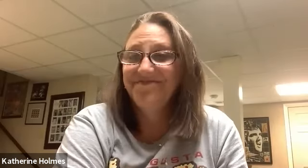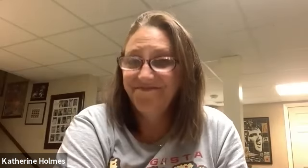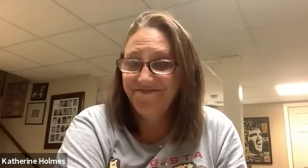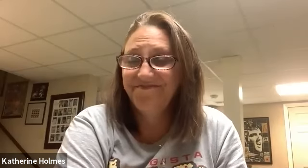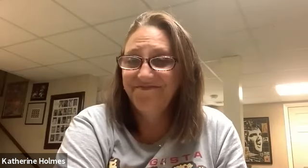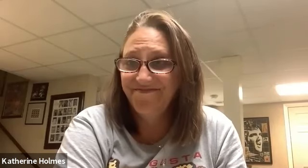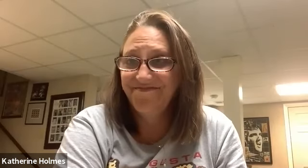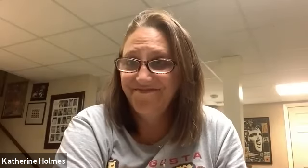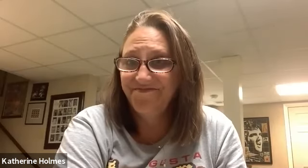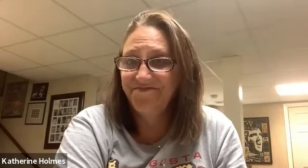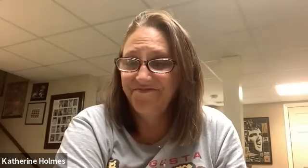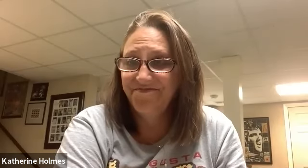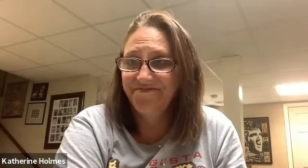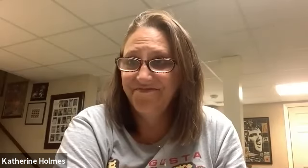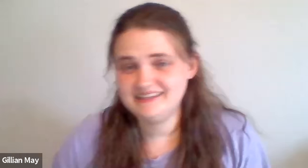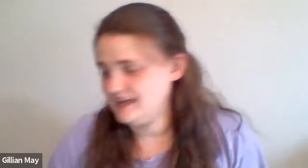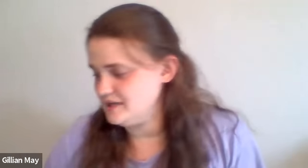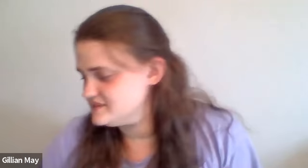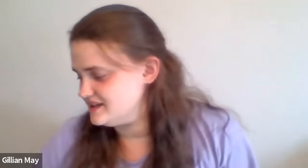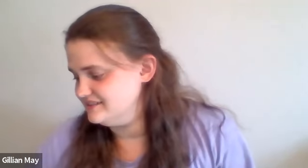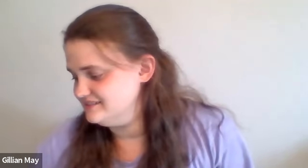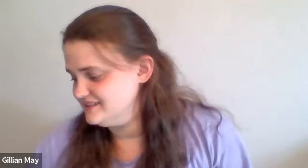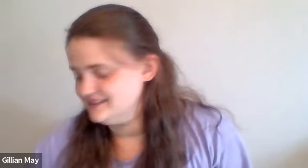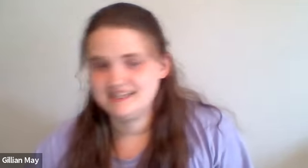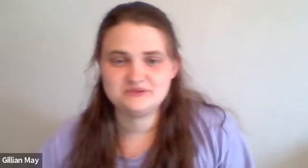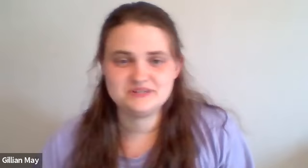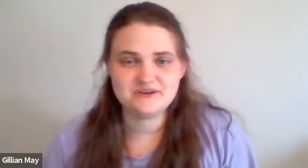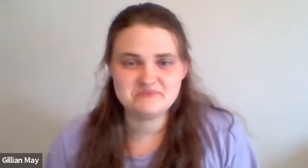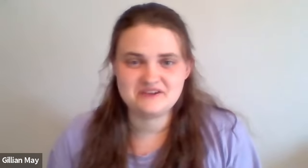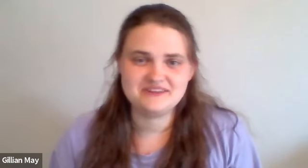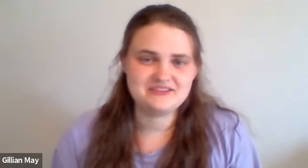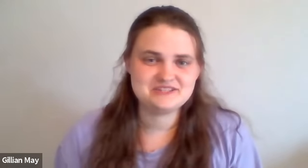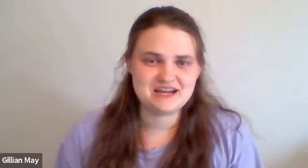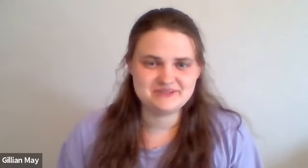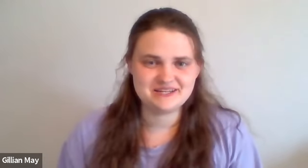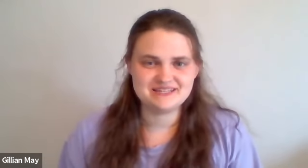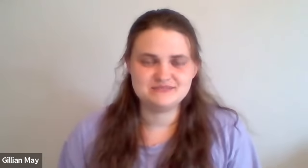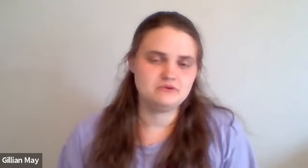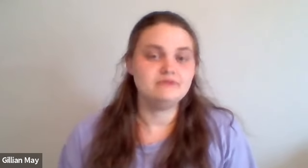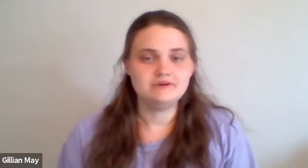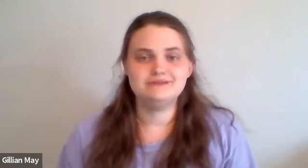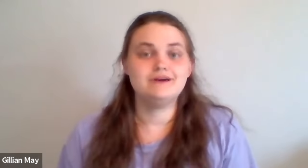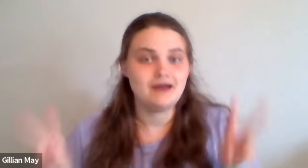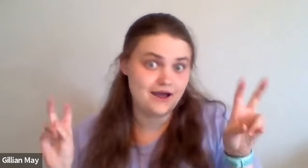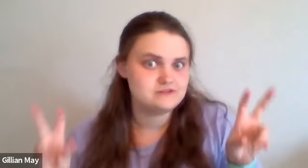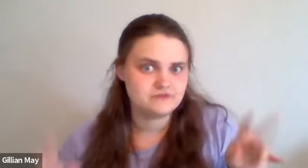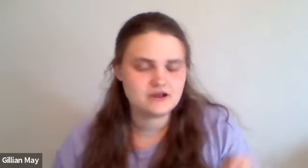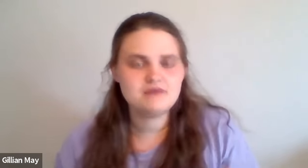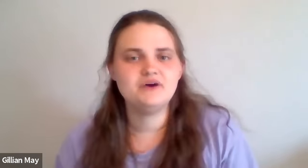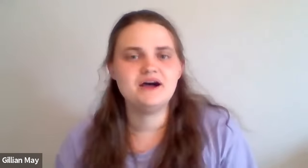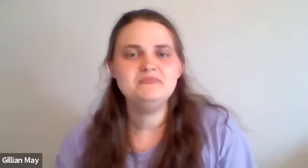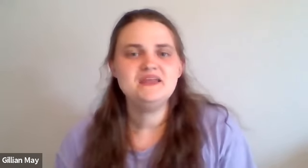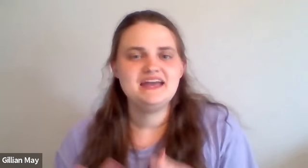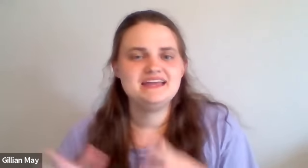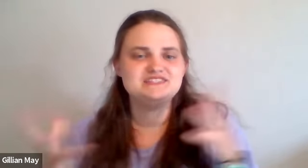I mean, I like games, and it's always fun being on the other side because, well, it's not as fun, but it's still